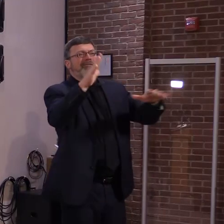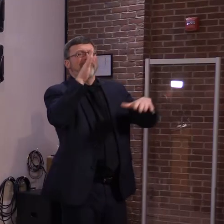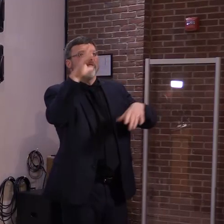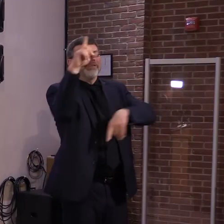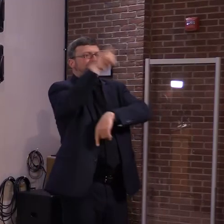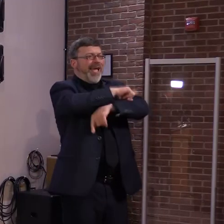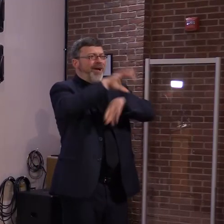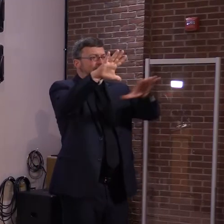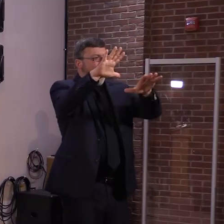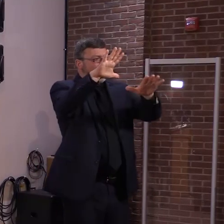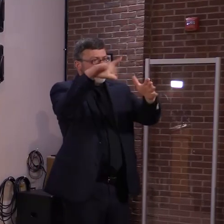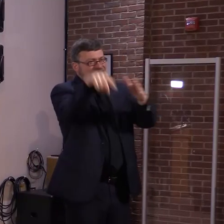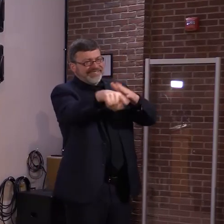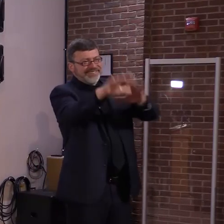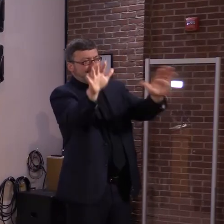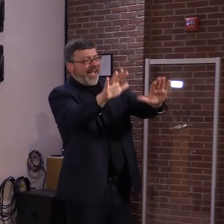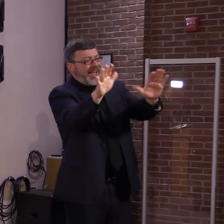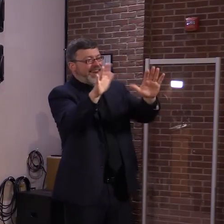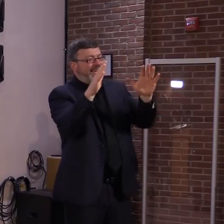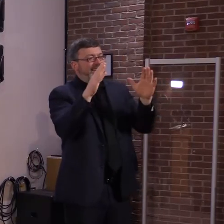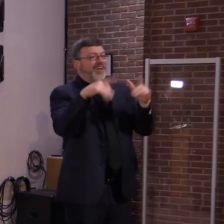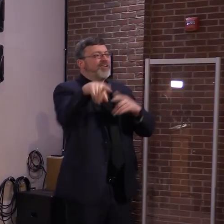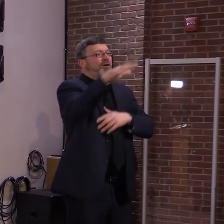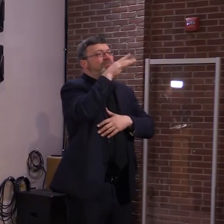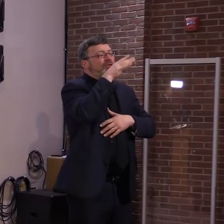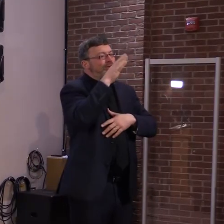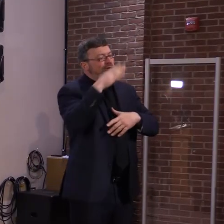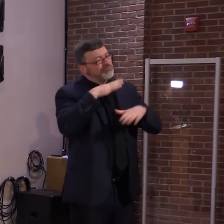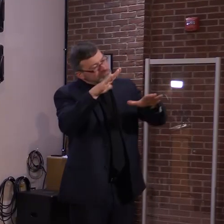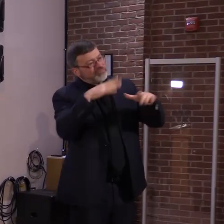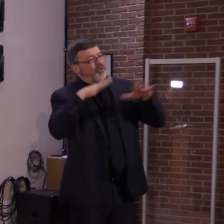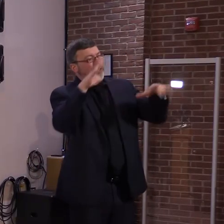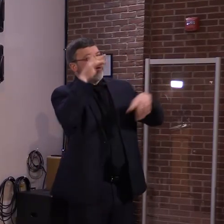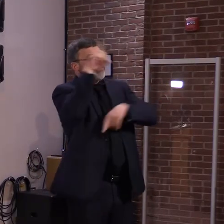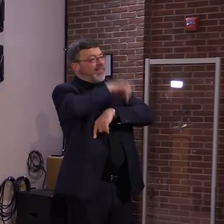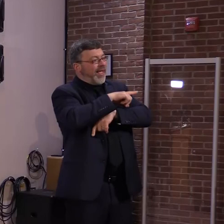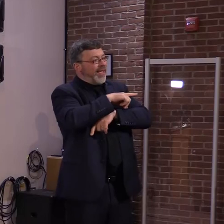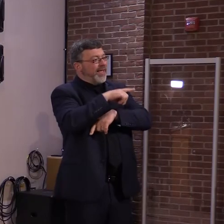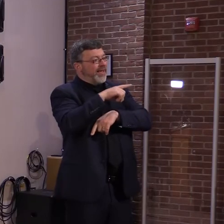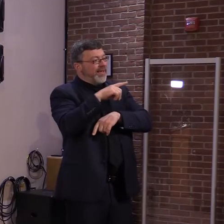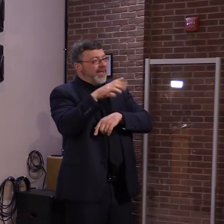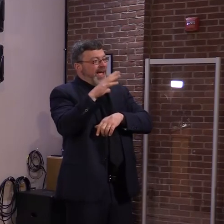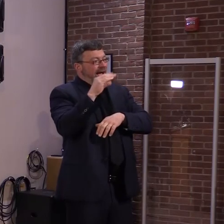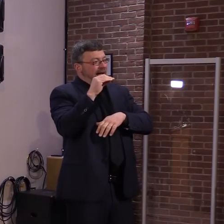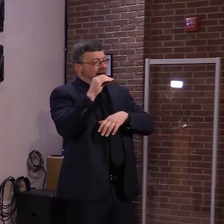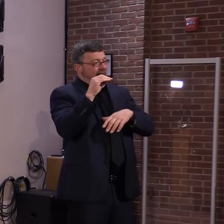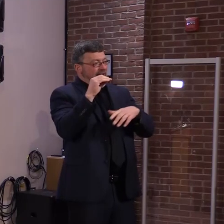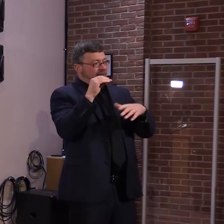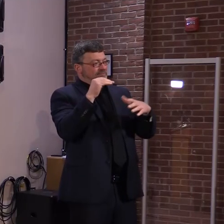And don't underestimate the impact you have on us, your kids,